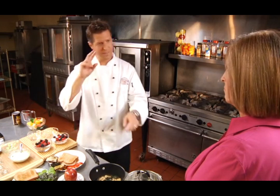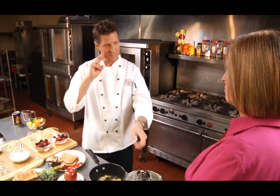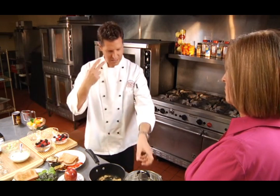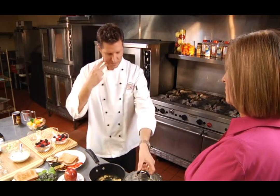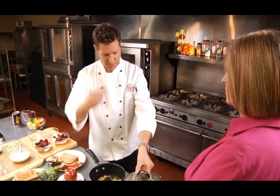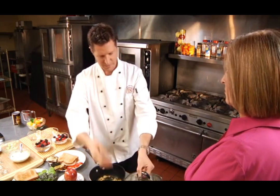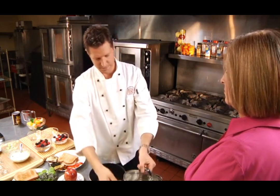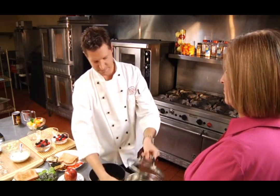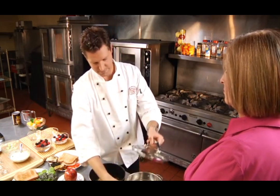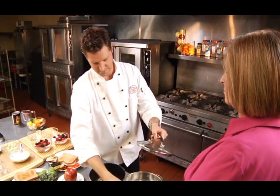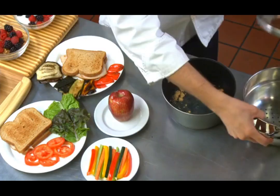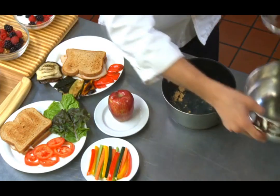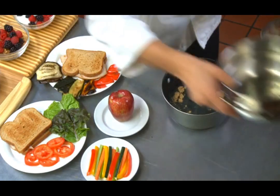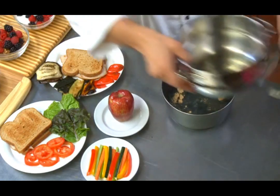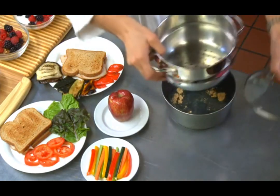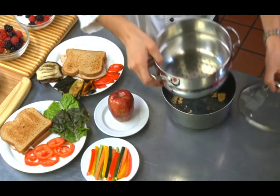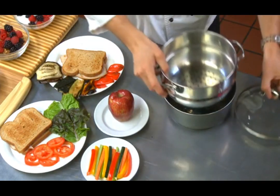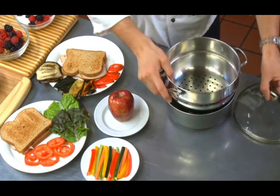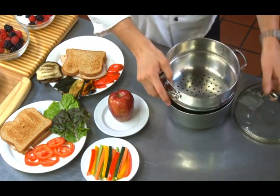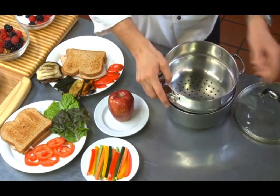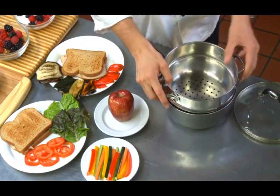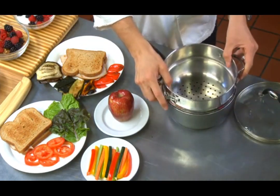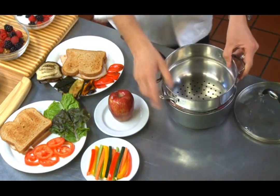Add vegetables in a steaming basket.